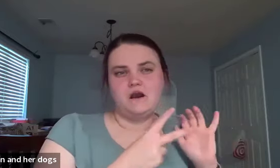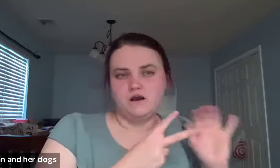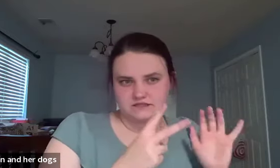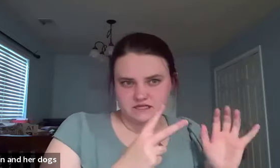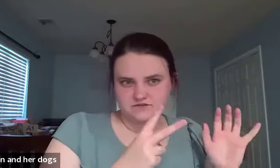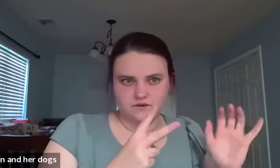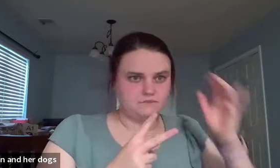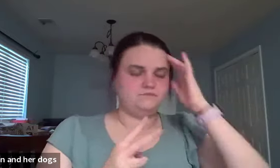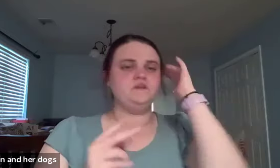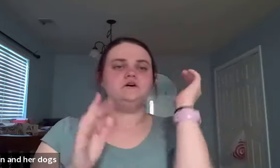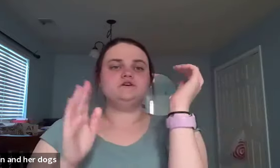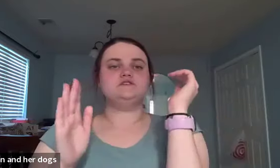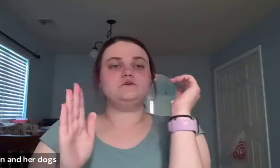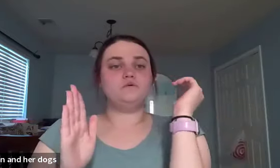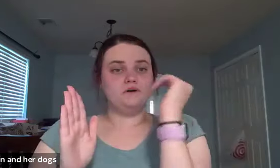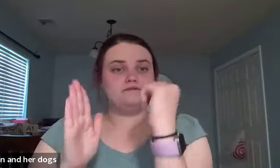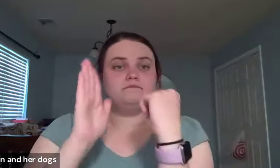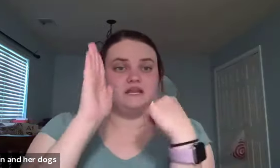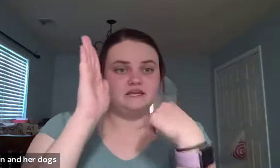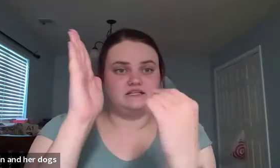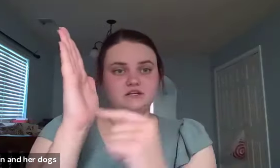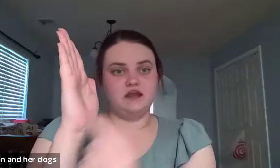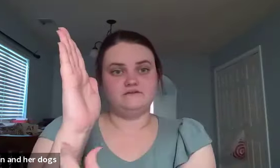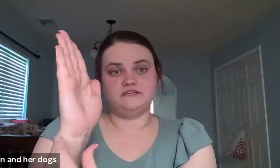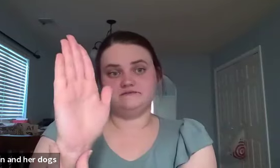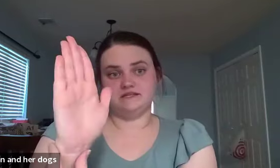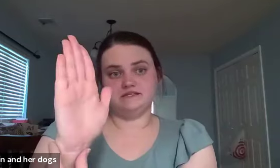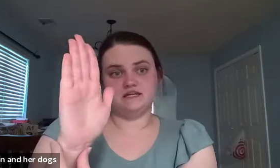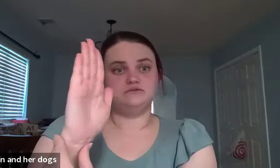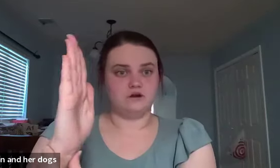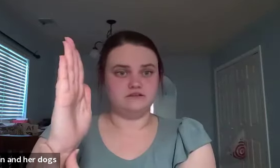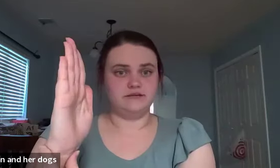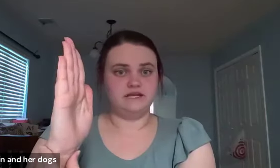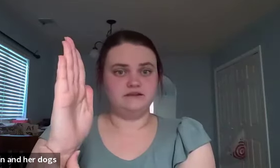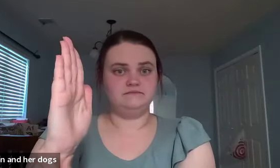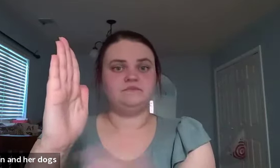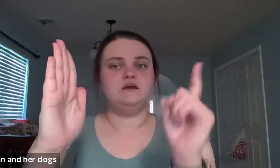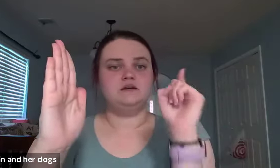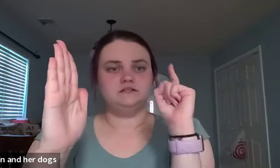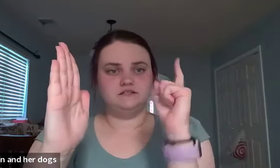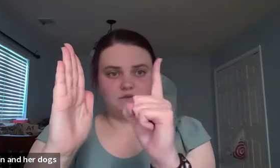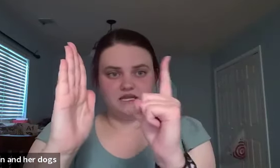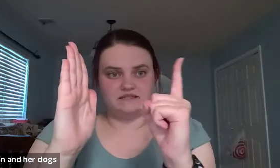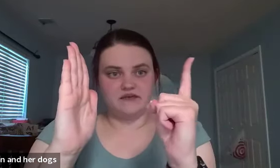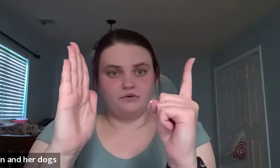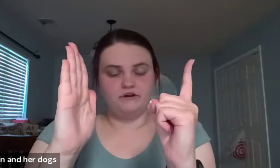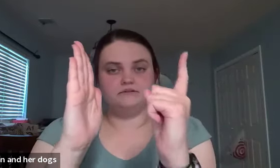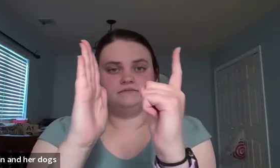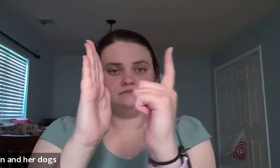the context for them. So the one for minute is going to have this face again. So non-dominant hand, dominant hand's in that pointer,